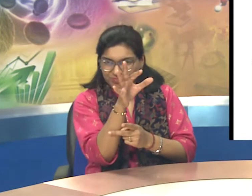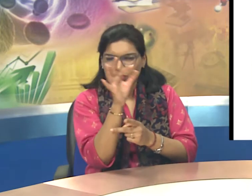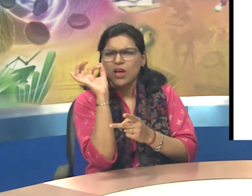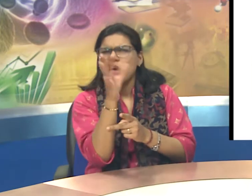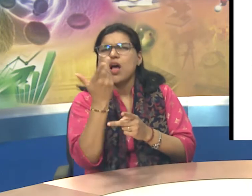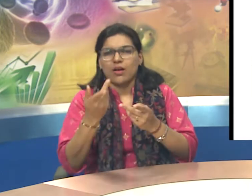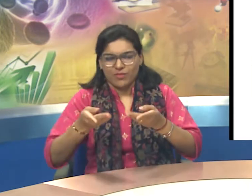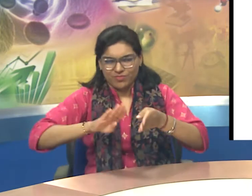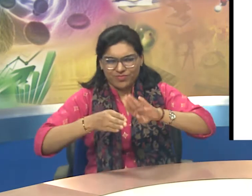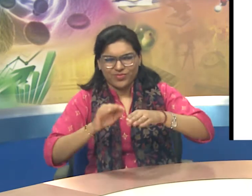we use